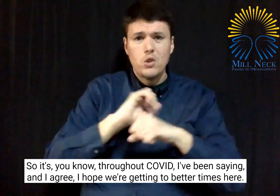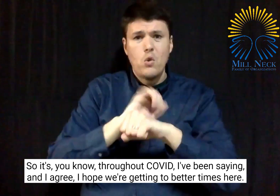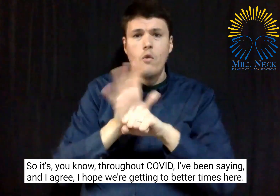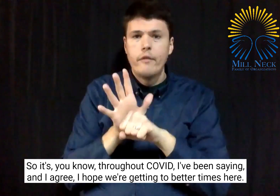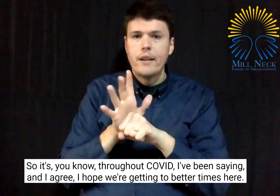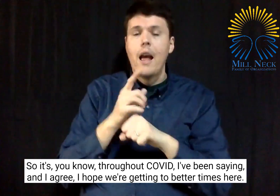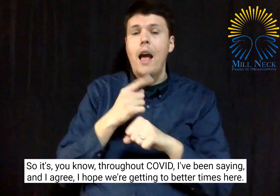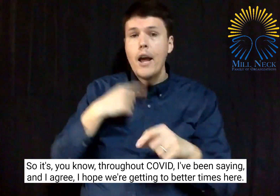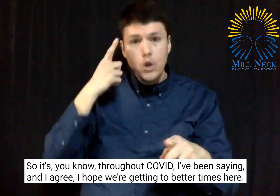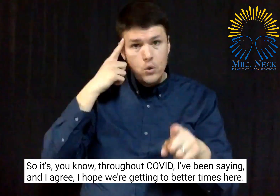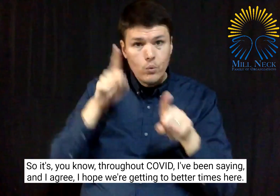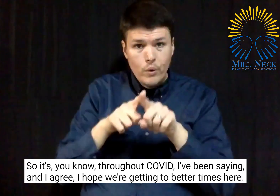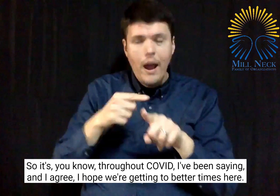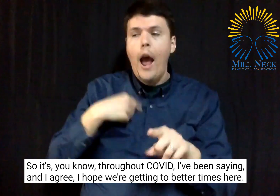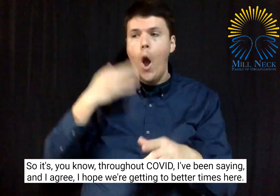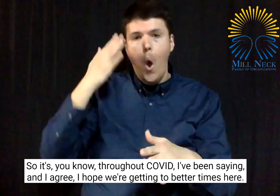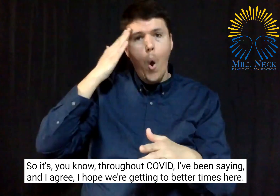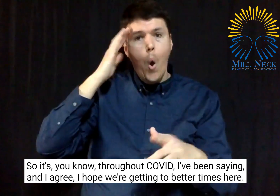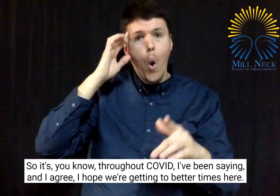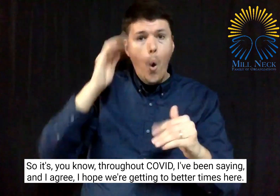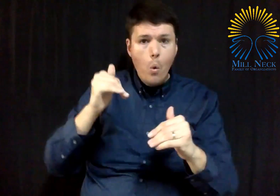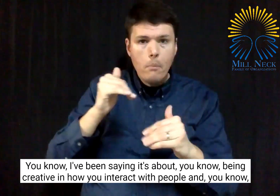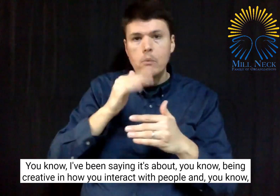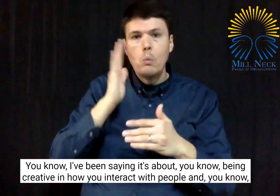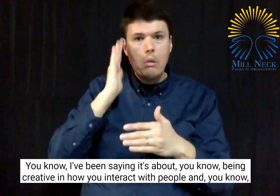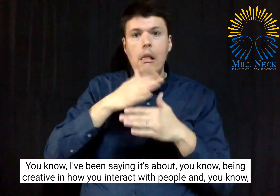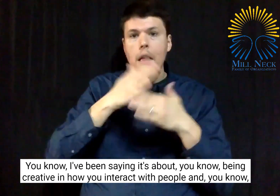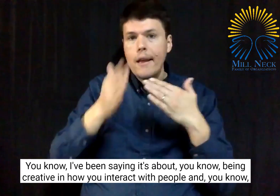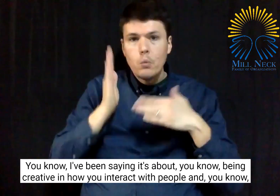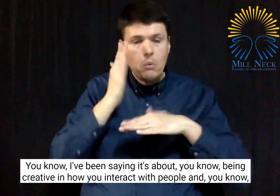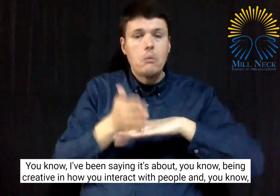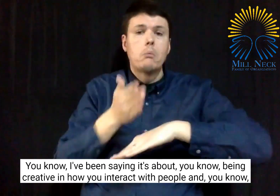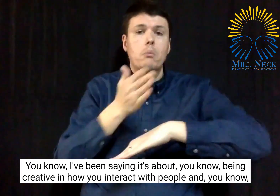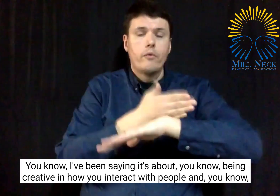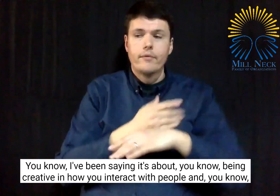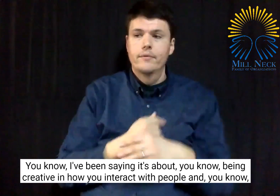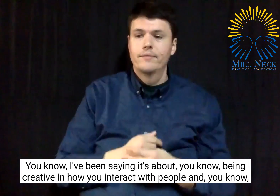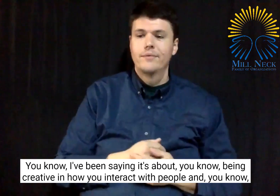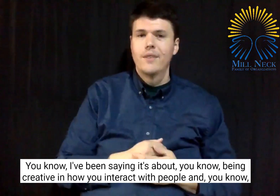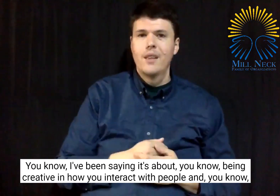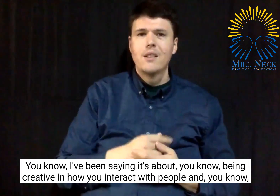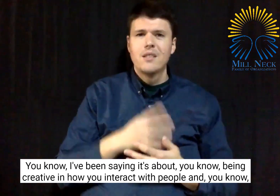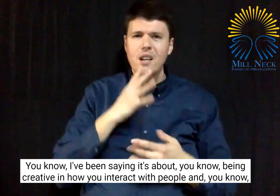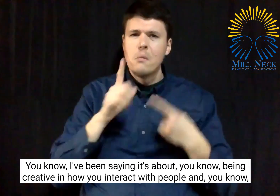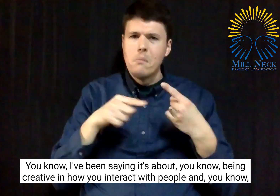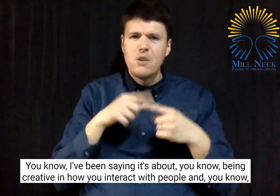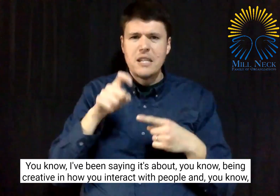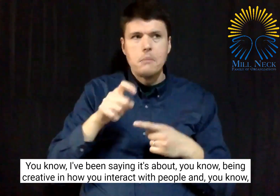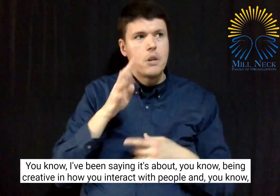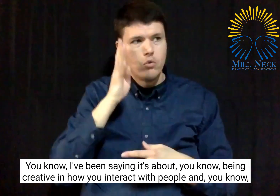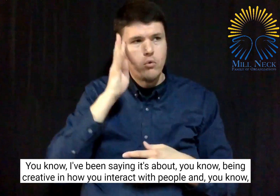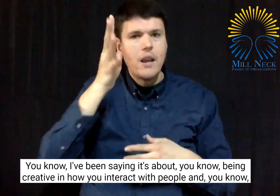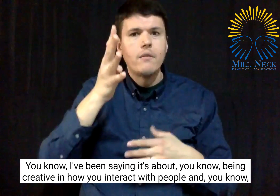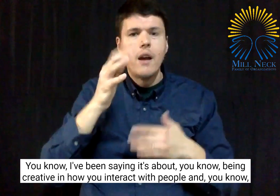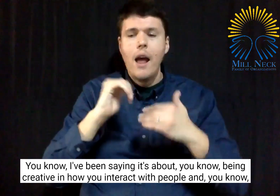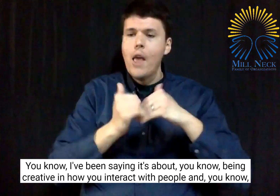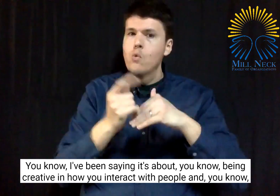hope we're getting to better times here. I've been saying it's about, being creative in how you interact with people